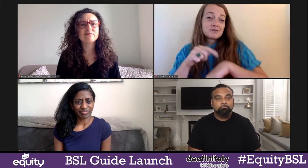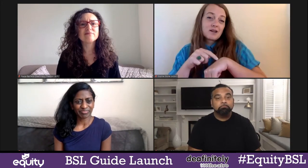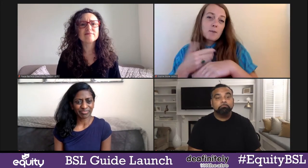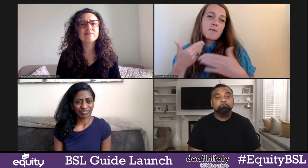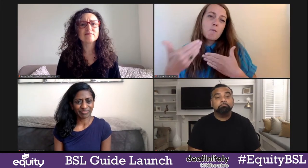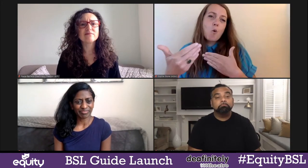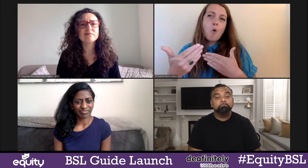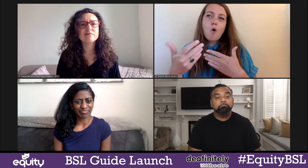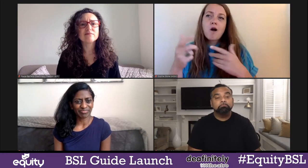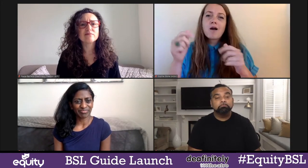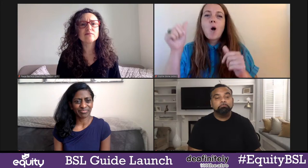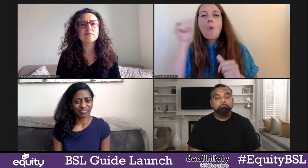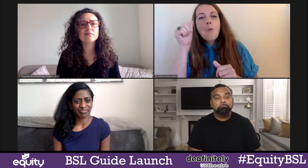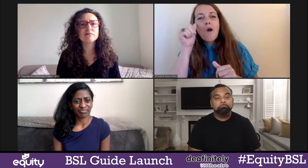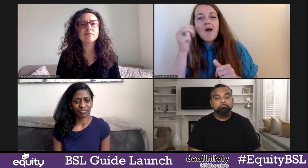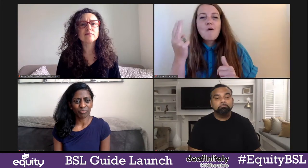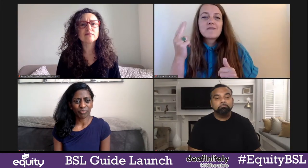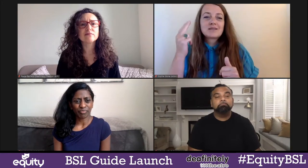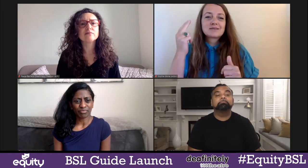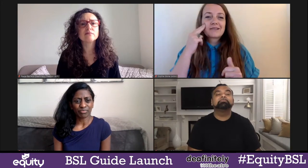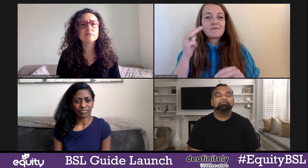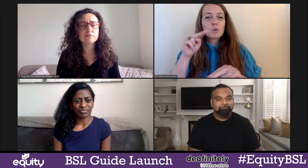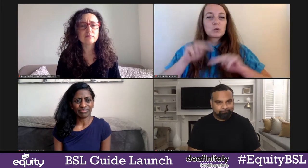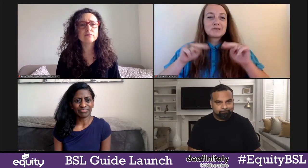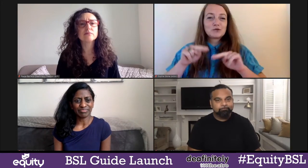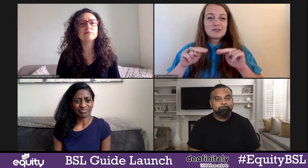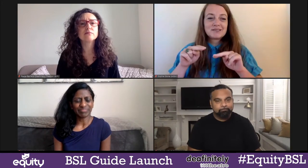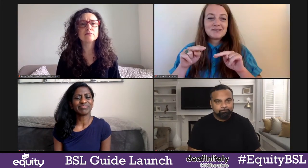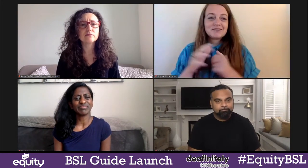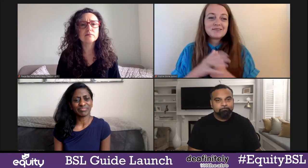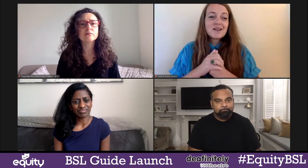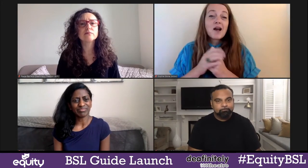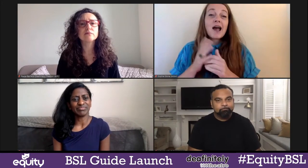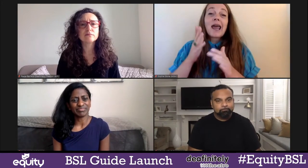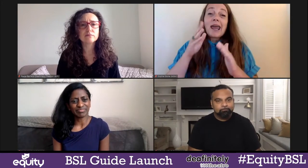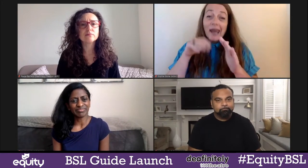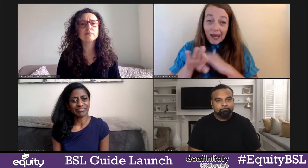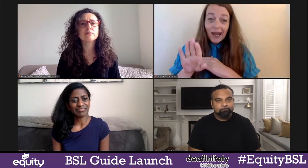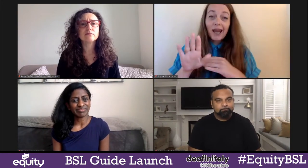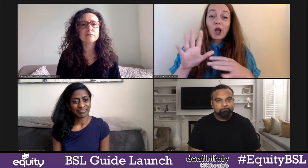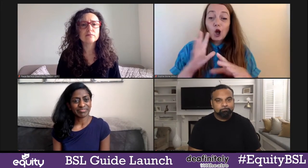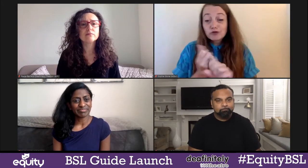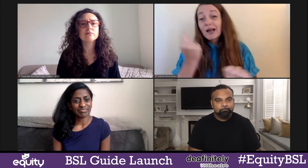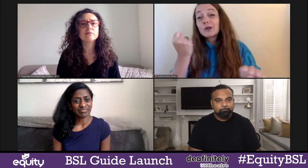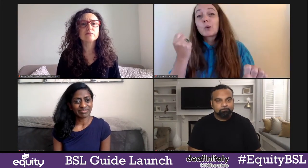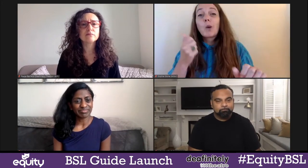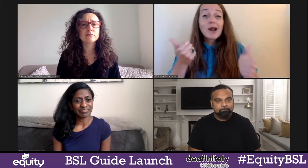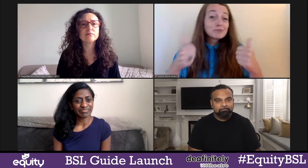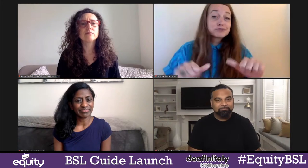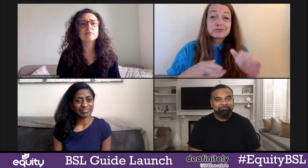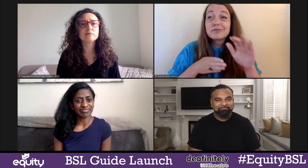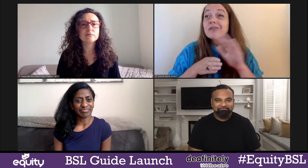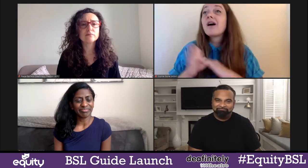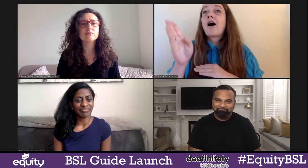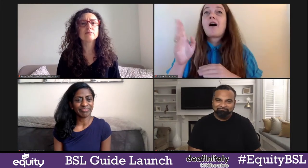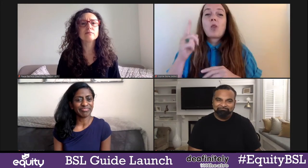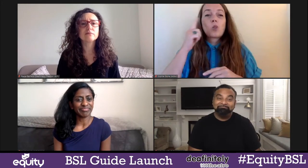I tried twice and found that the second time their awareness of having a deaf person in the audition was